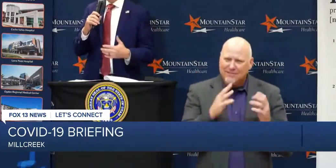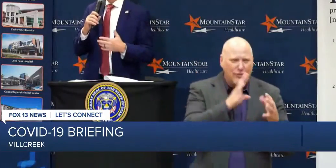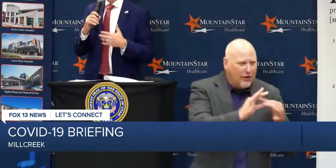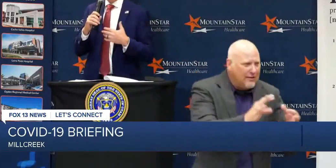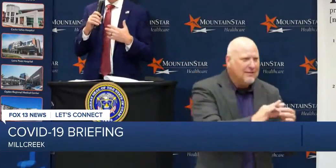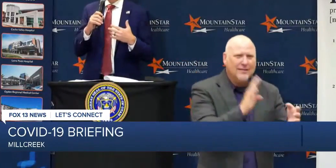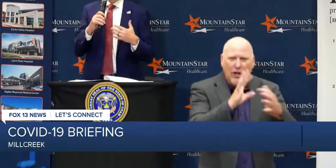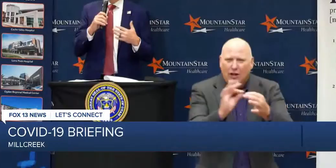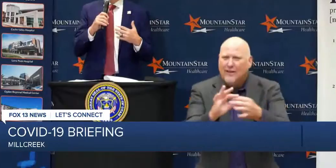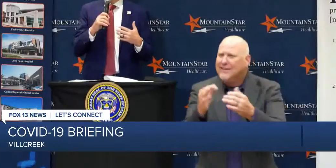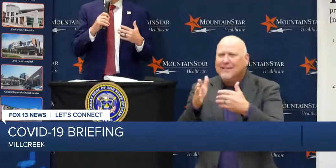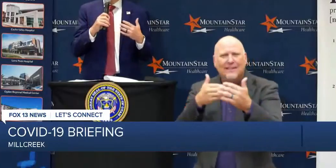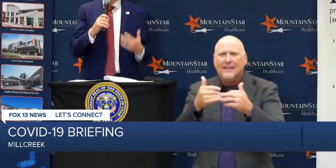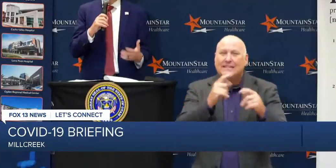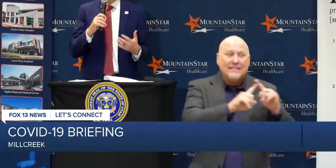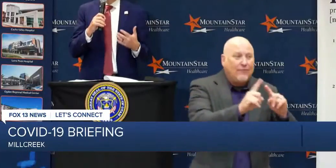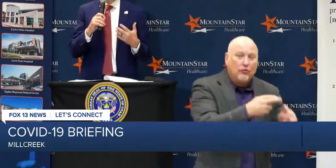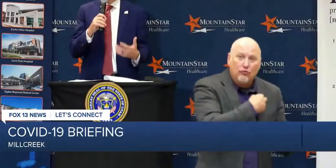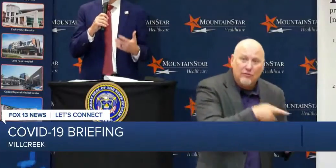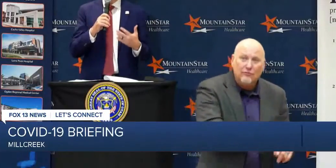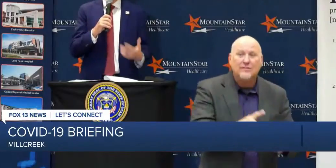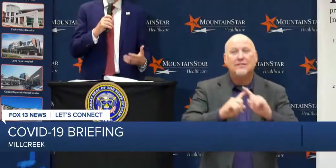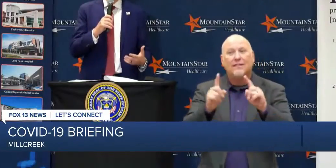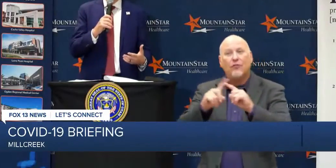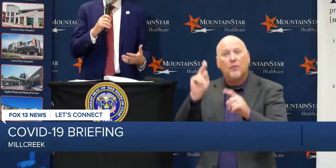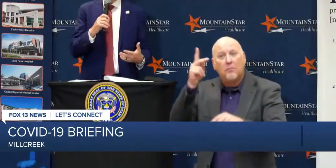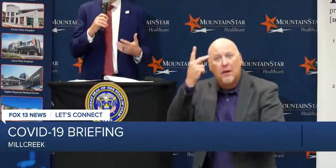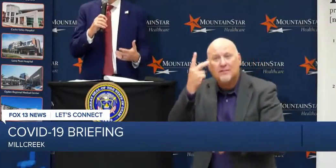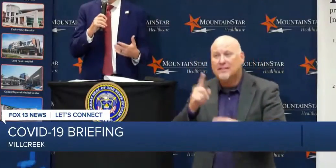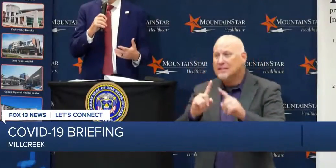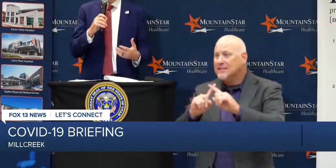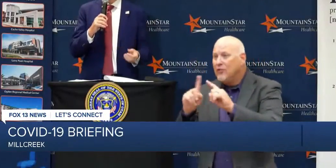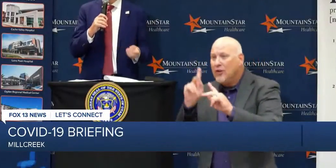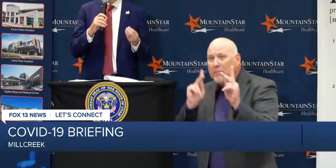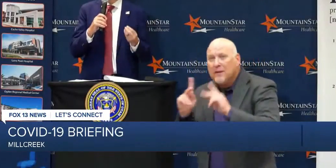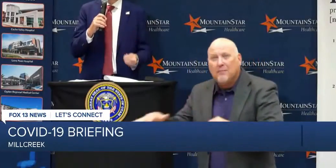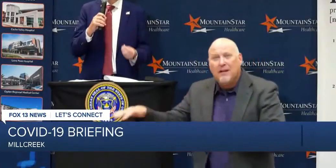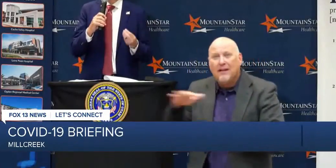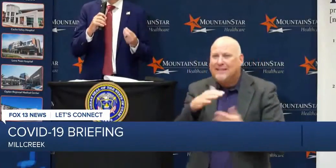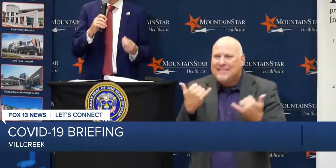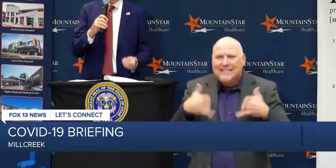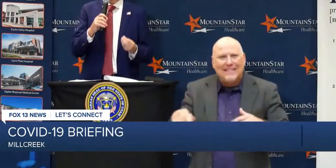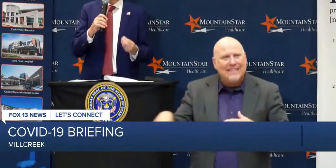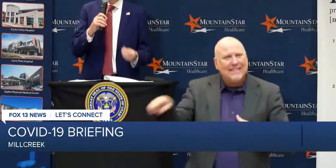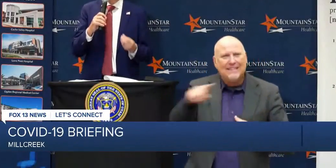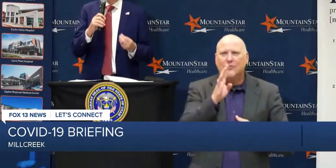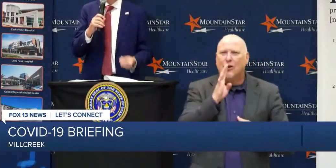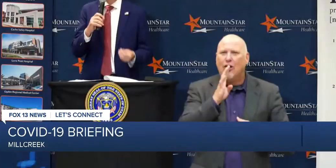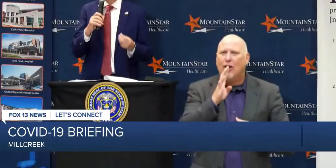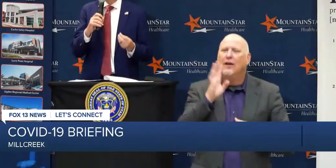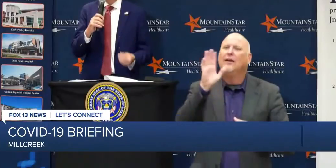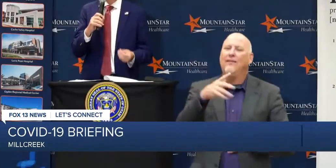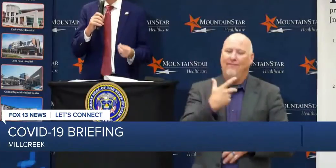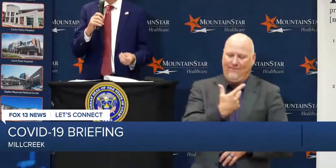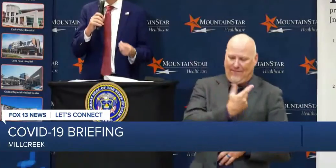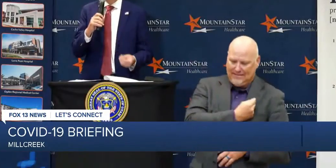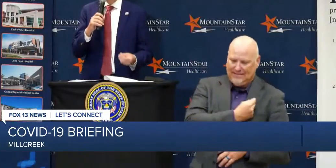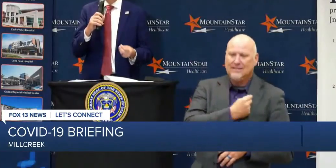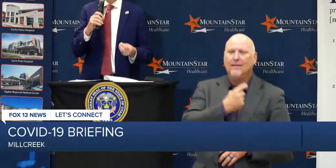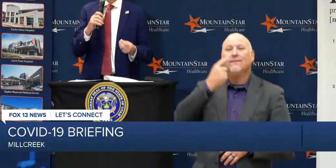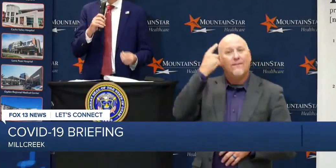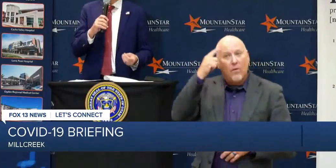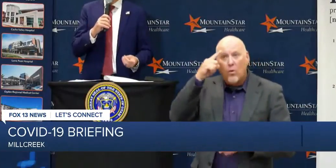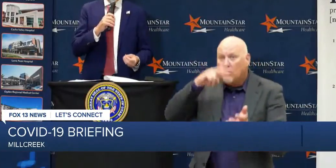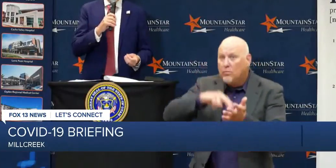religions, that this is here to save lives. We don't have to be going through this